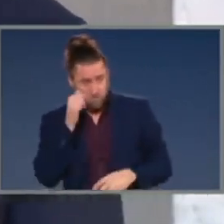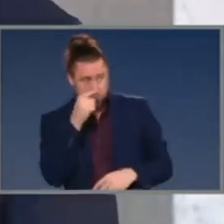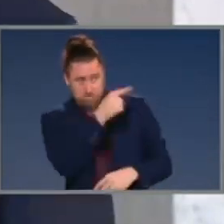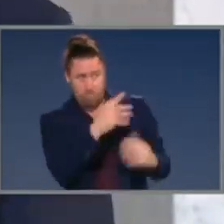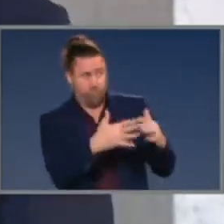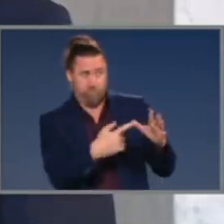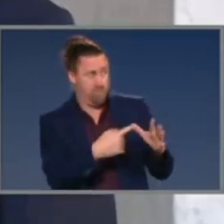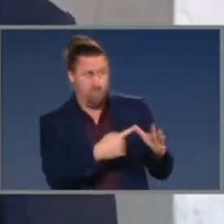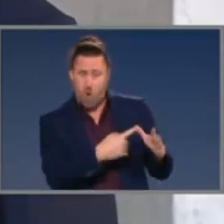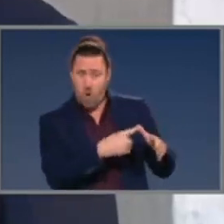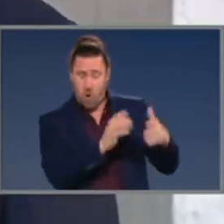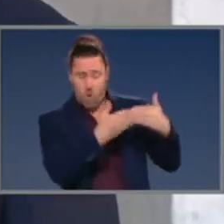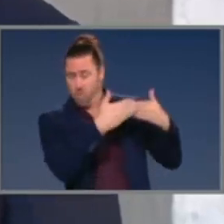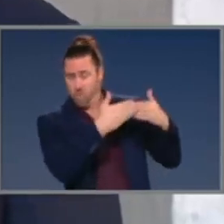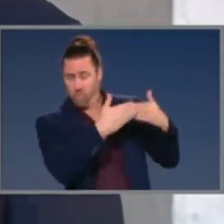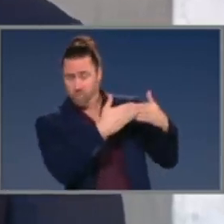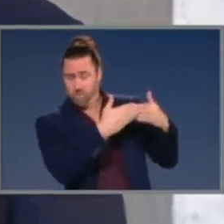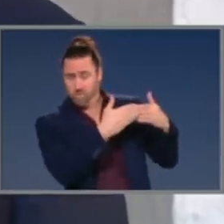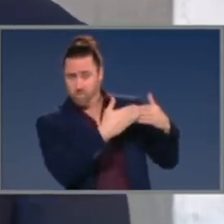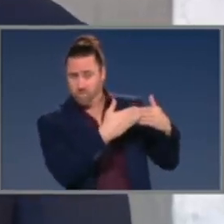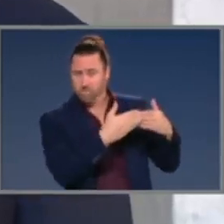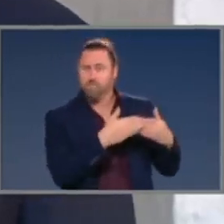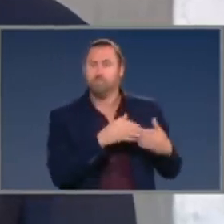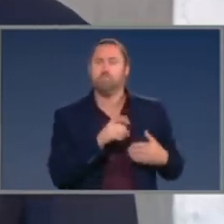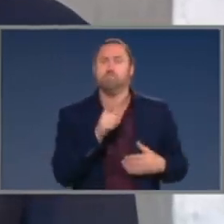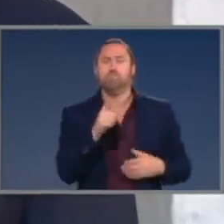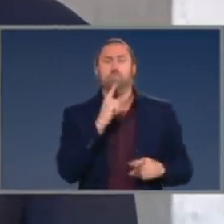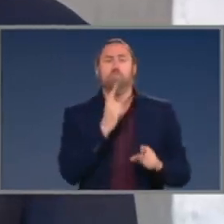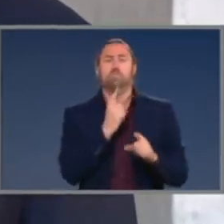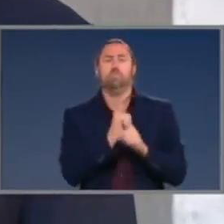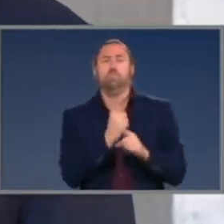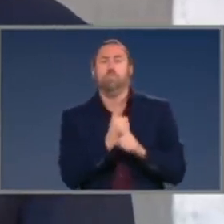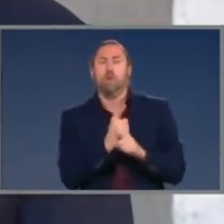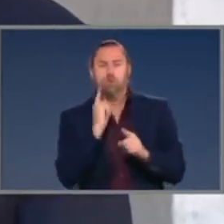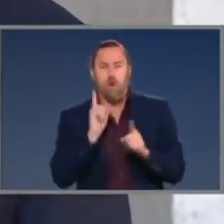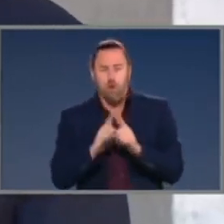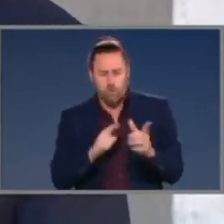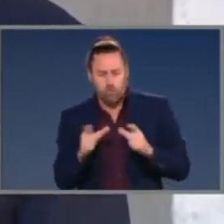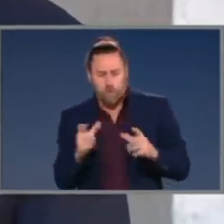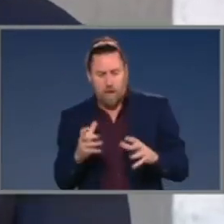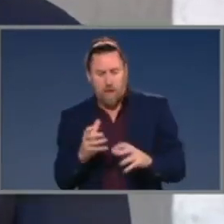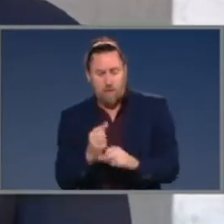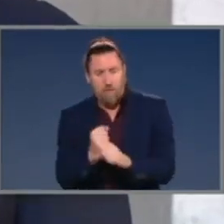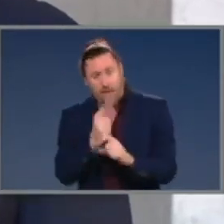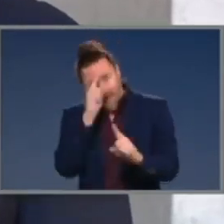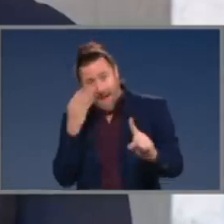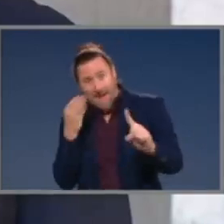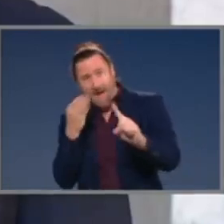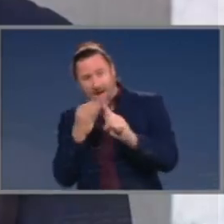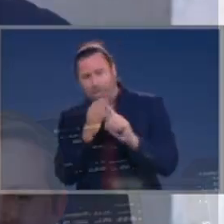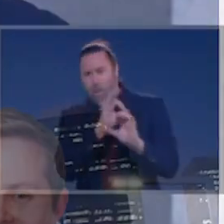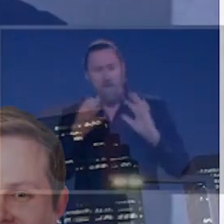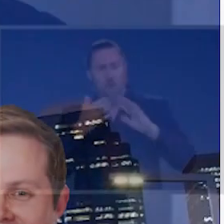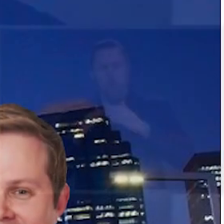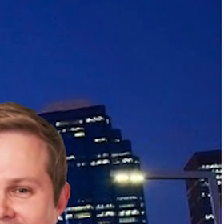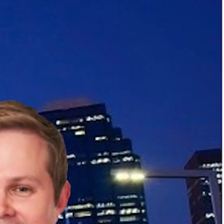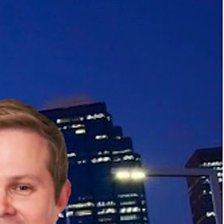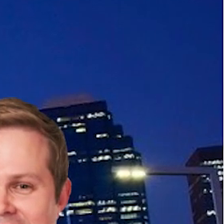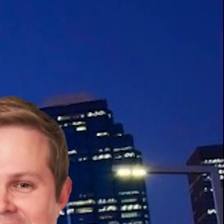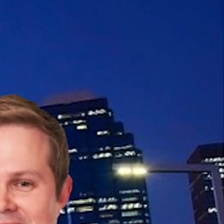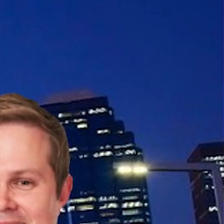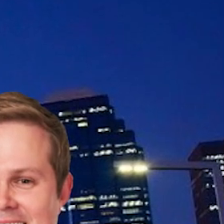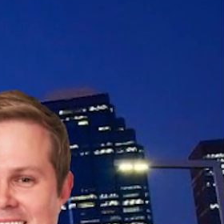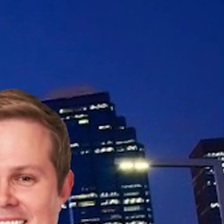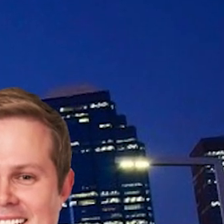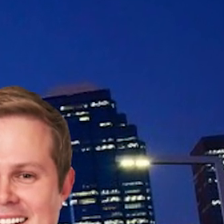WA now that they knew he had supported Clive Palmer. So he just started making up facts to calm the political backlash. On the 6th